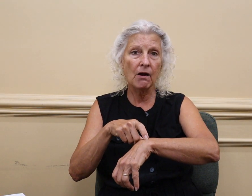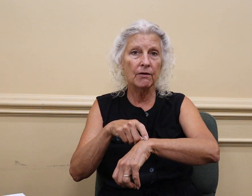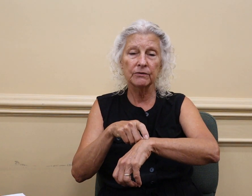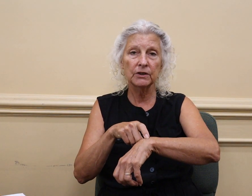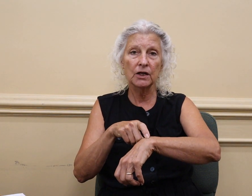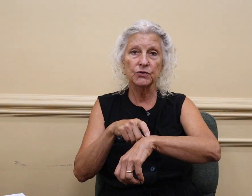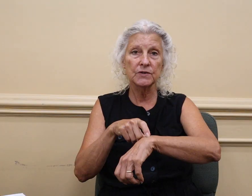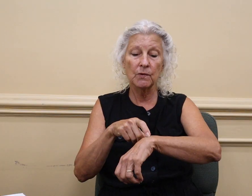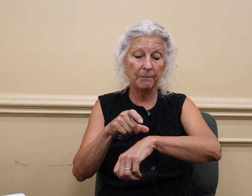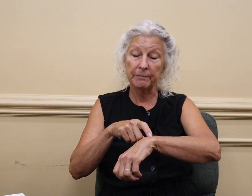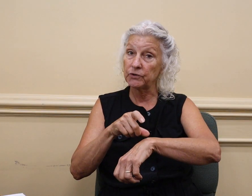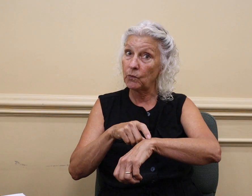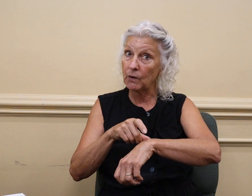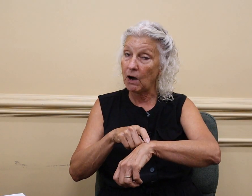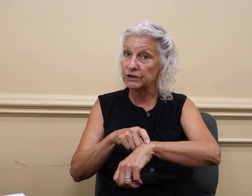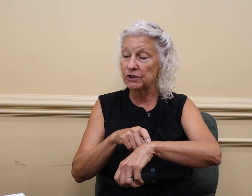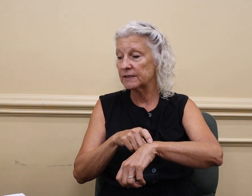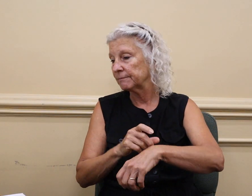are countries where people don't wear watches.